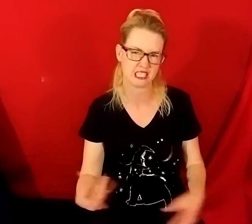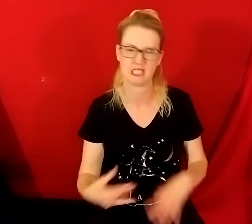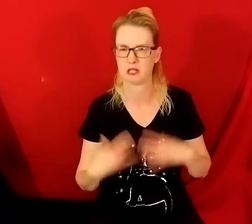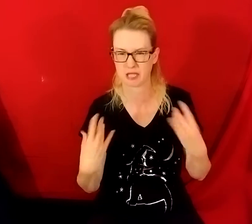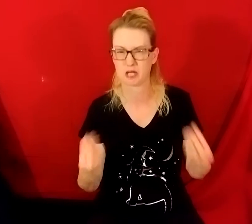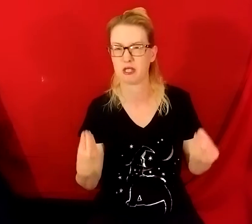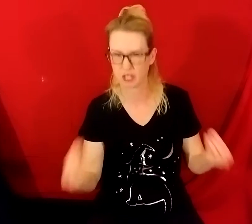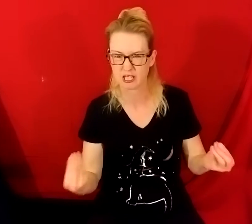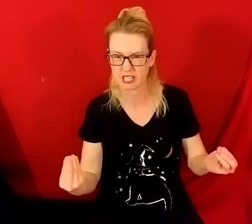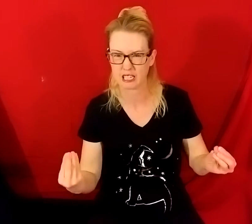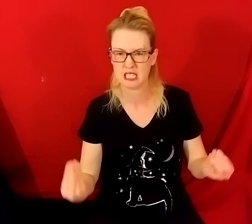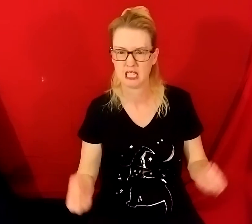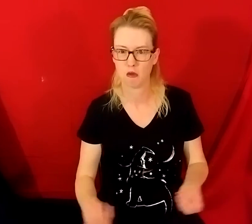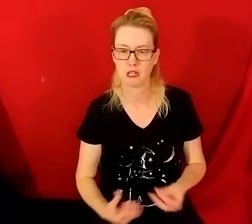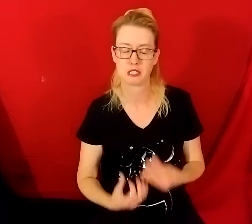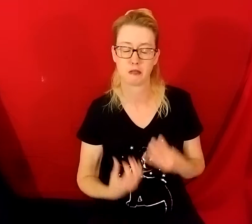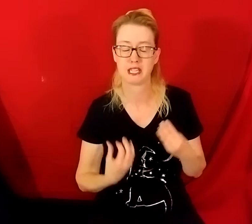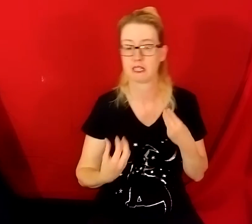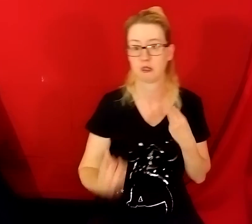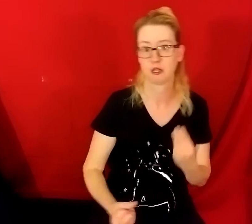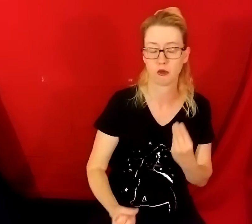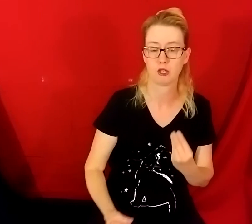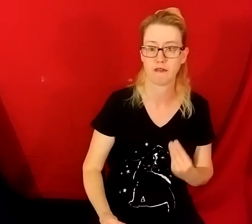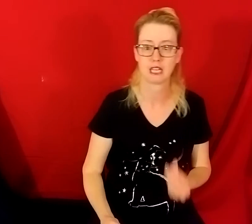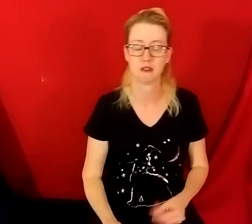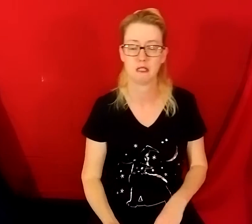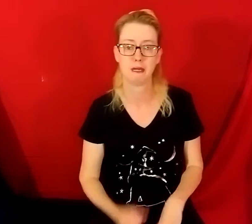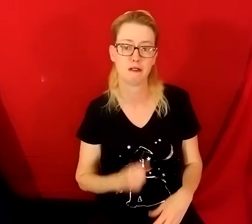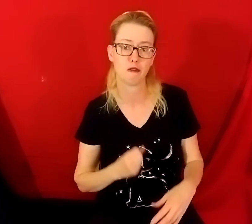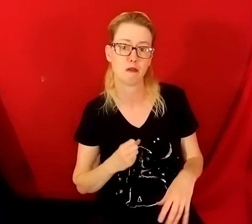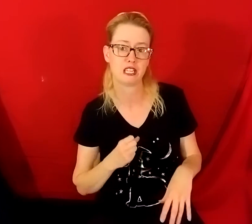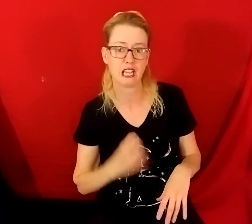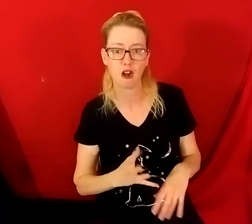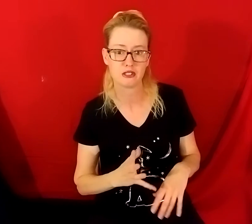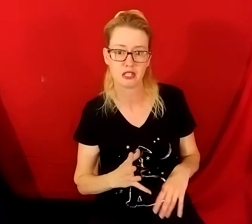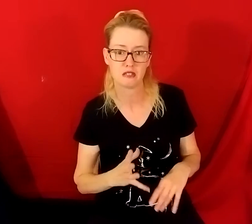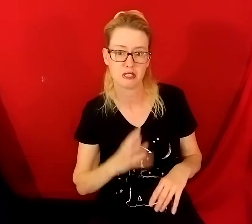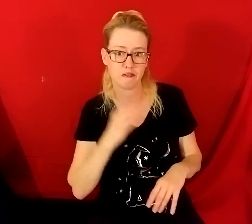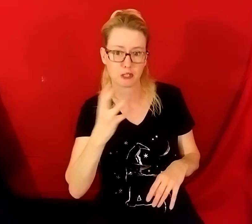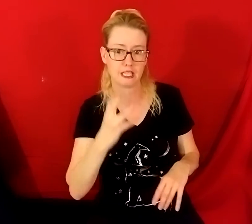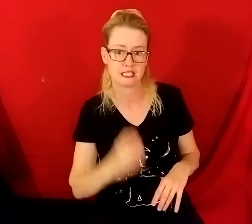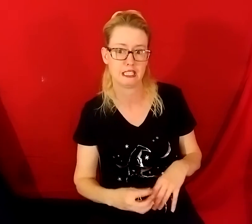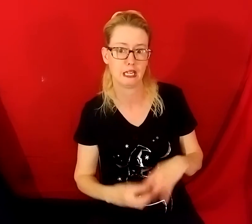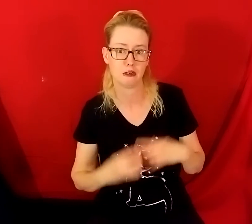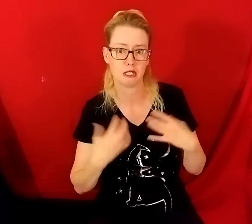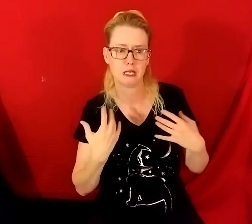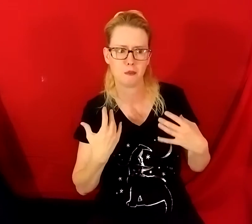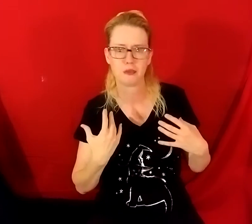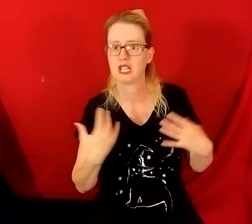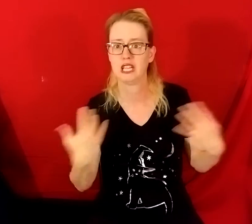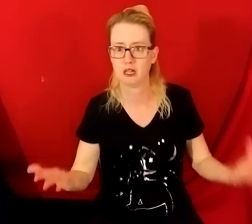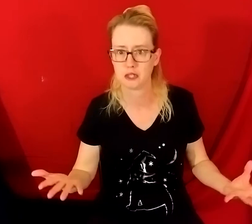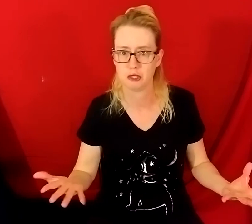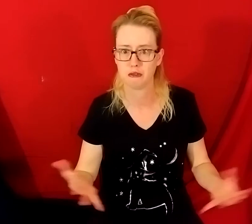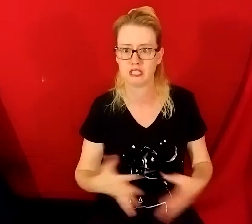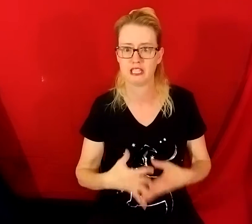because we've just got to watch it so we can get a good thrill factor, and maybe we want to get ourselves and visualize in their, in their shoes, and thinking, oh